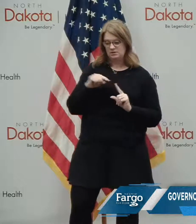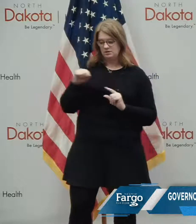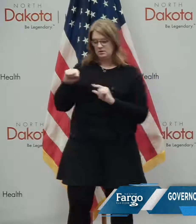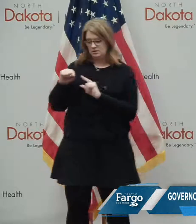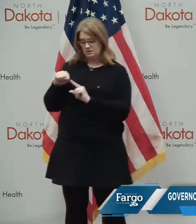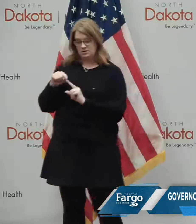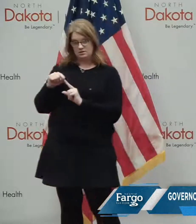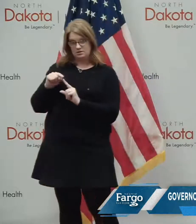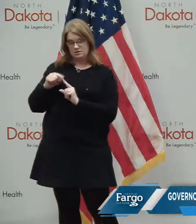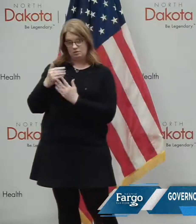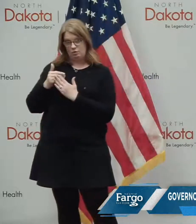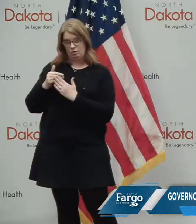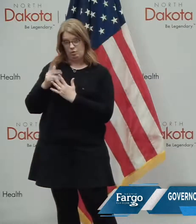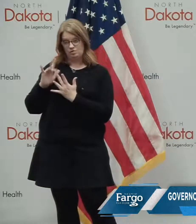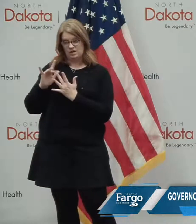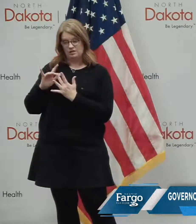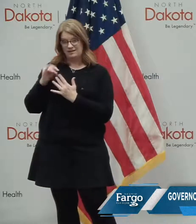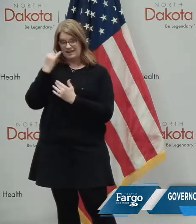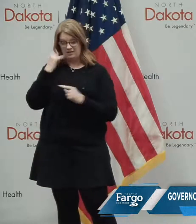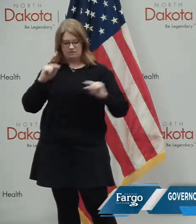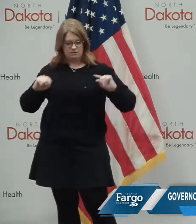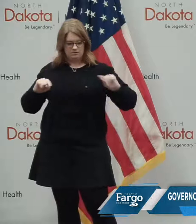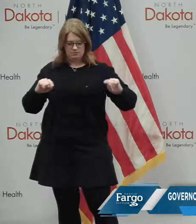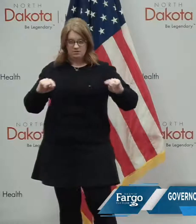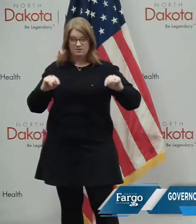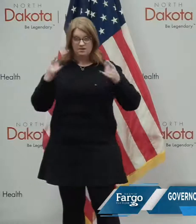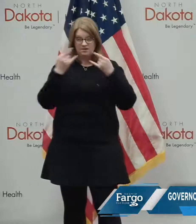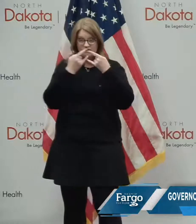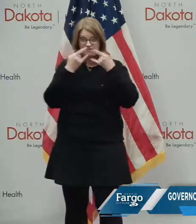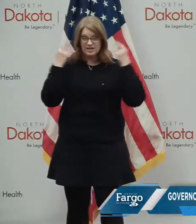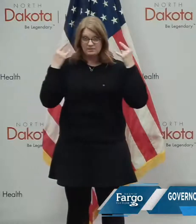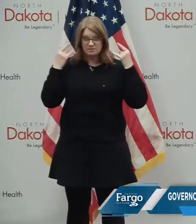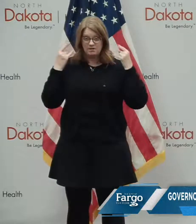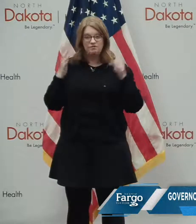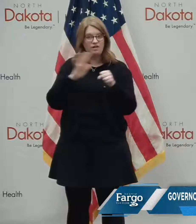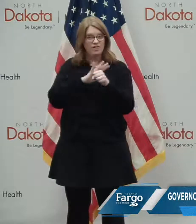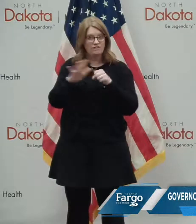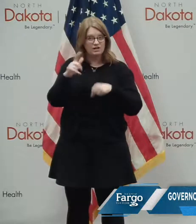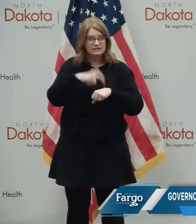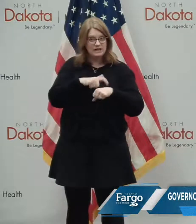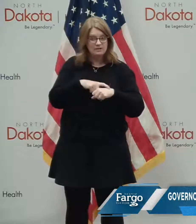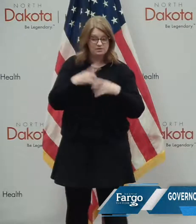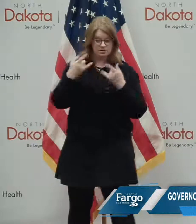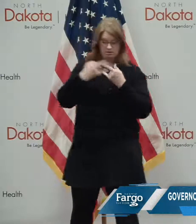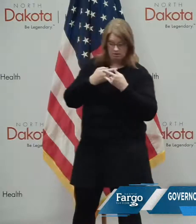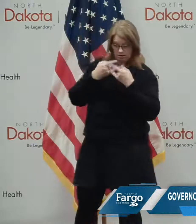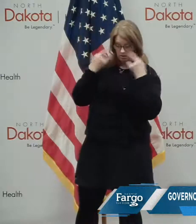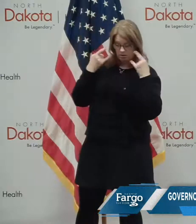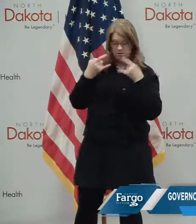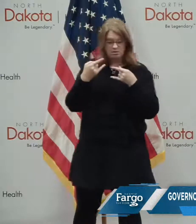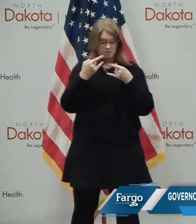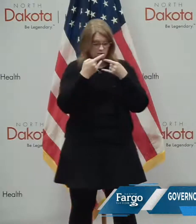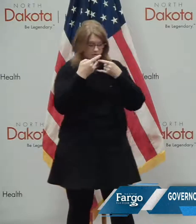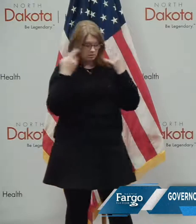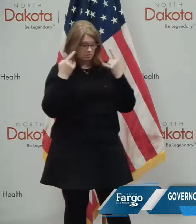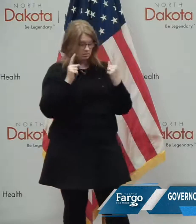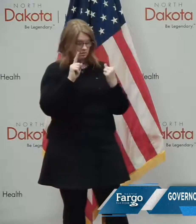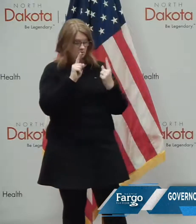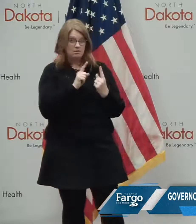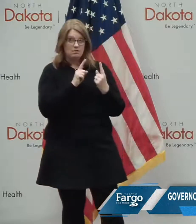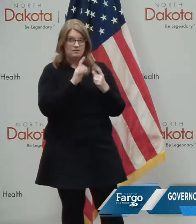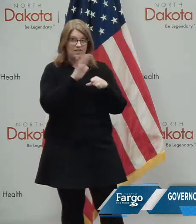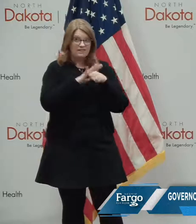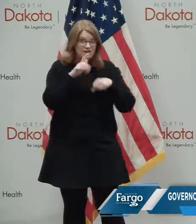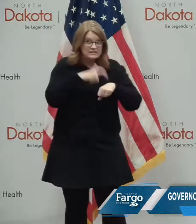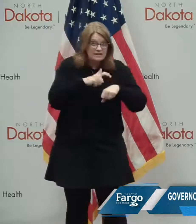wearing a face covering or a face mask for the entire time that they were in contact with each other, the close